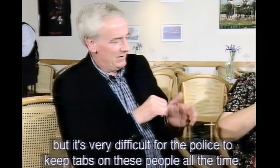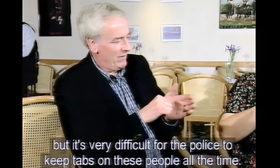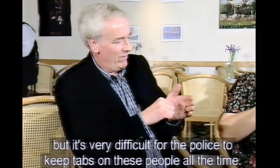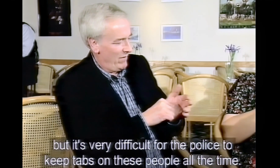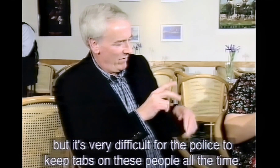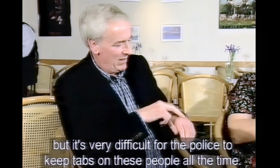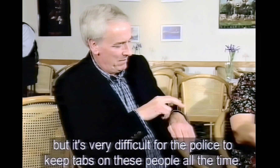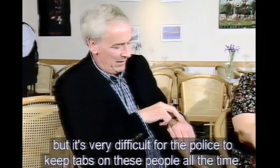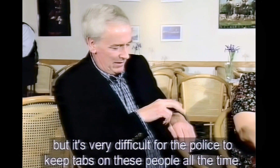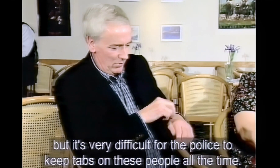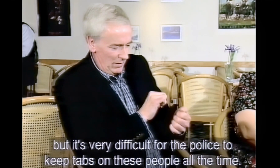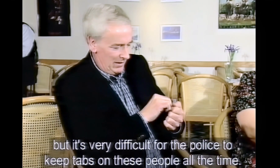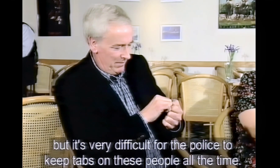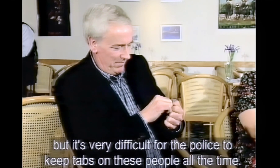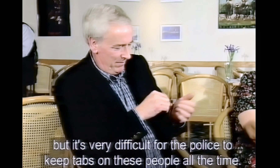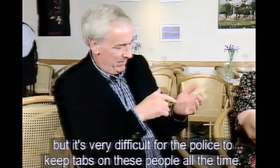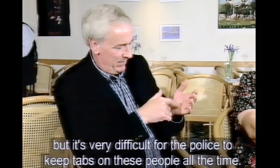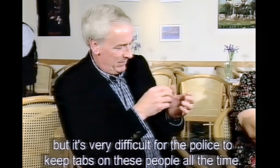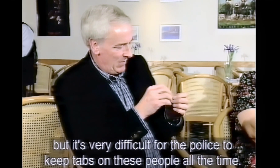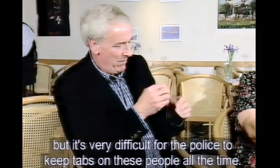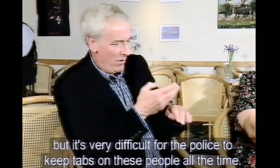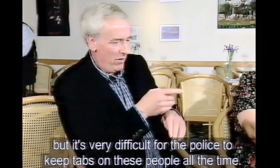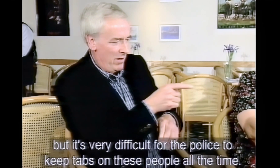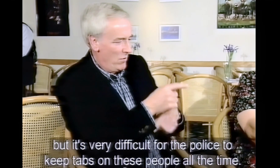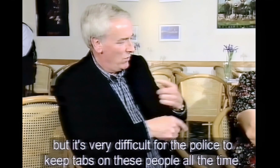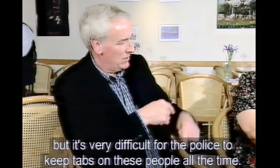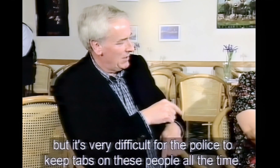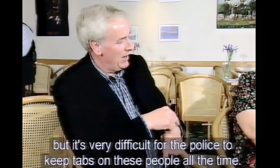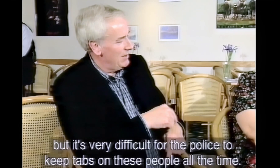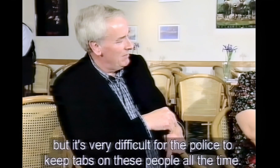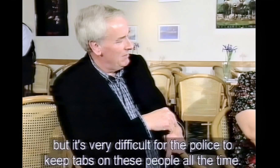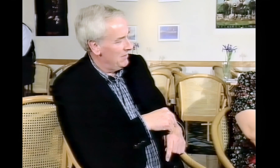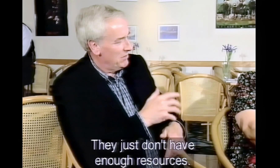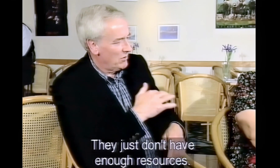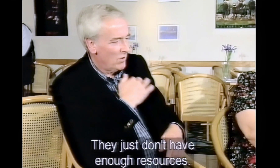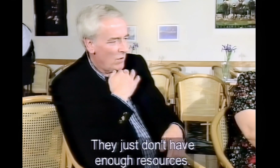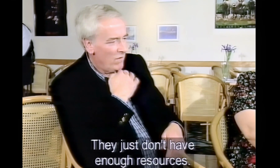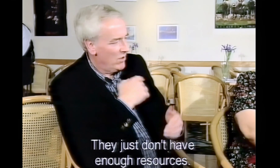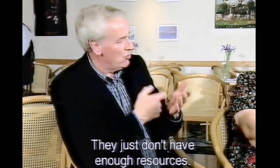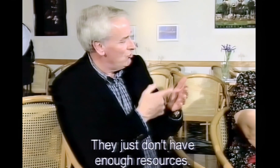very difficult for the police to keep tabs on these people all the time. They just don't have enough